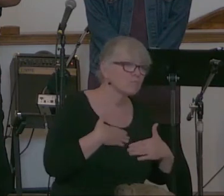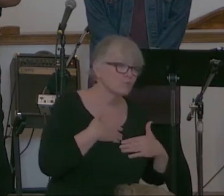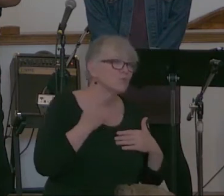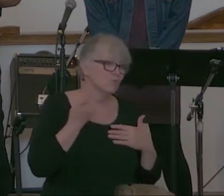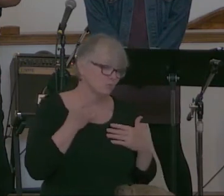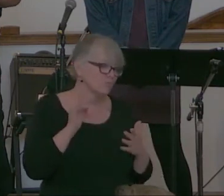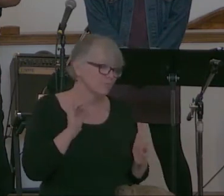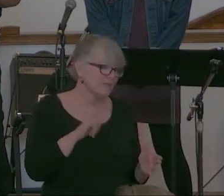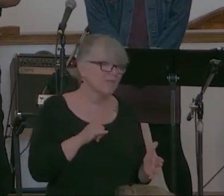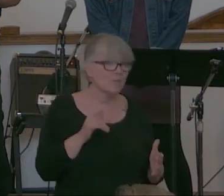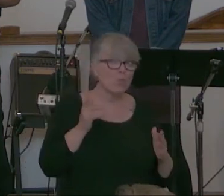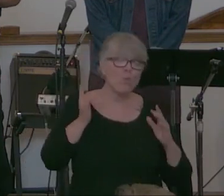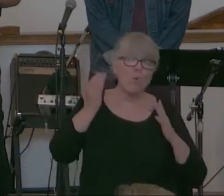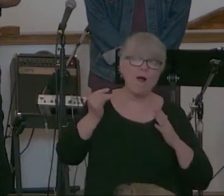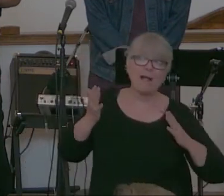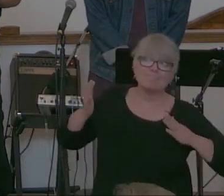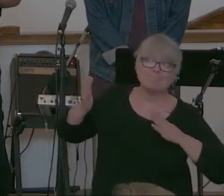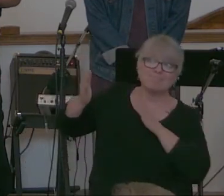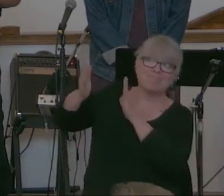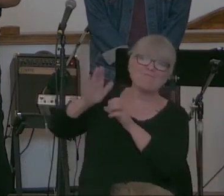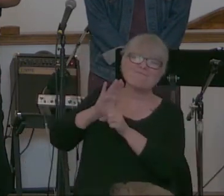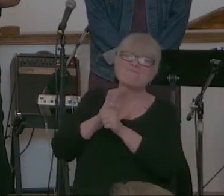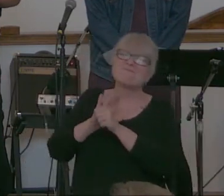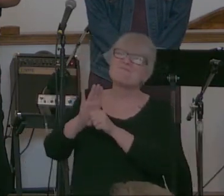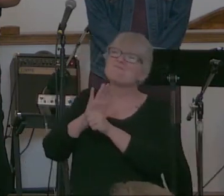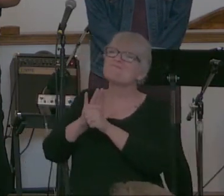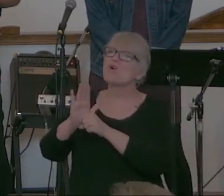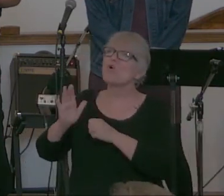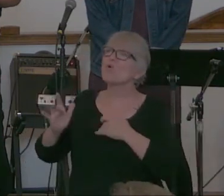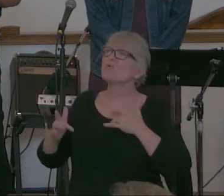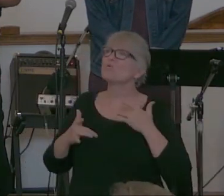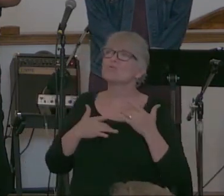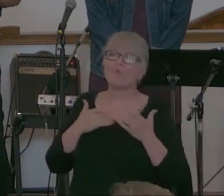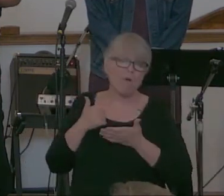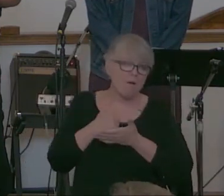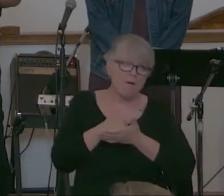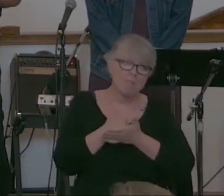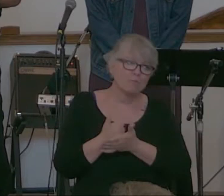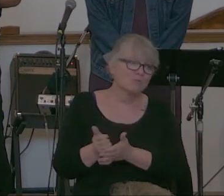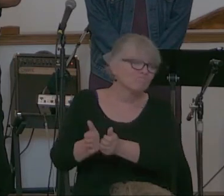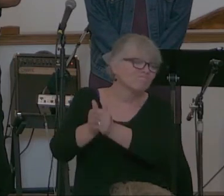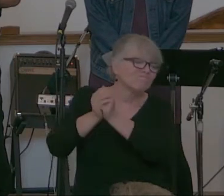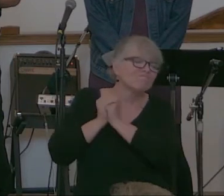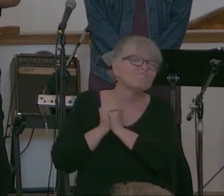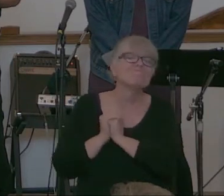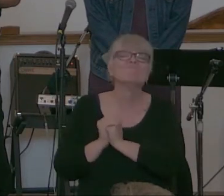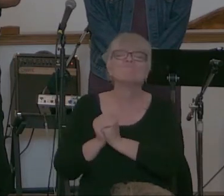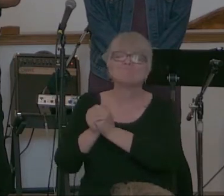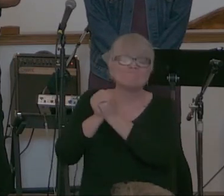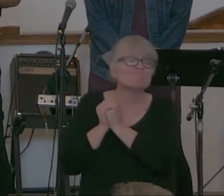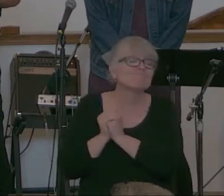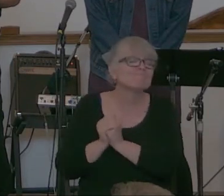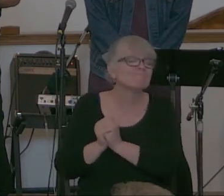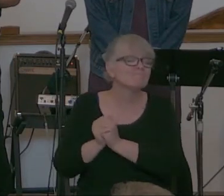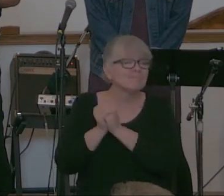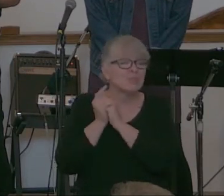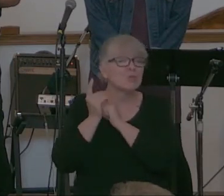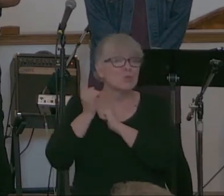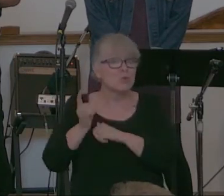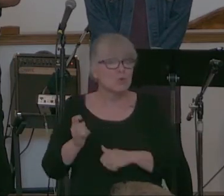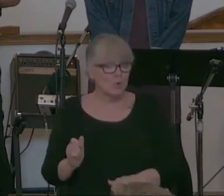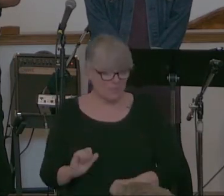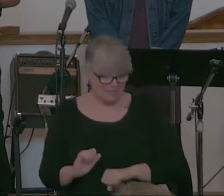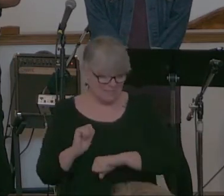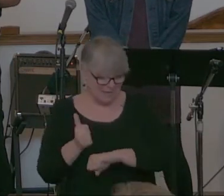there's fullness of joys. Let us be worshipers, Father God. Lord, as we worship you, you inhabit the praises of your people,